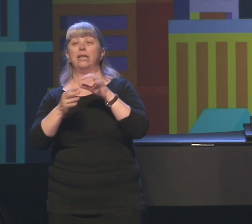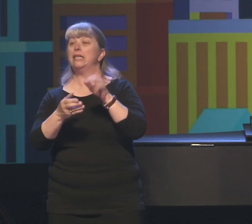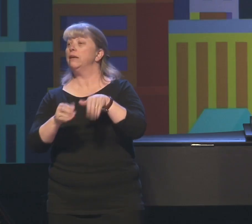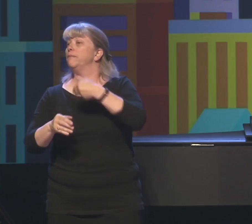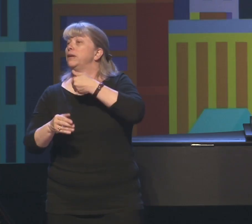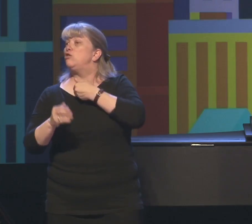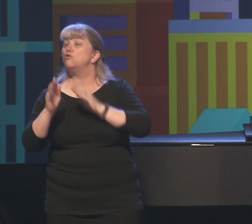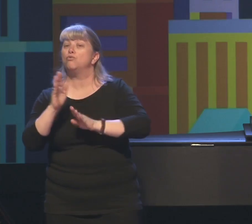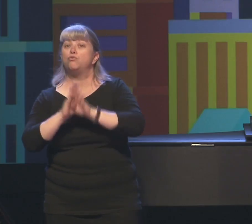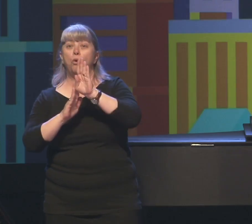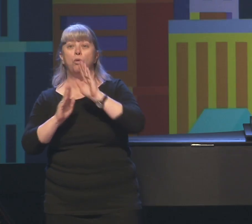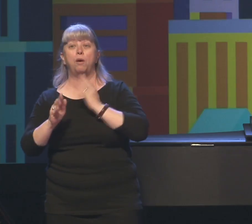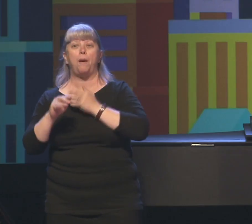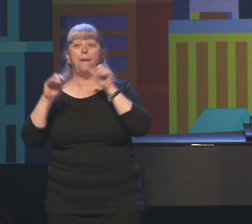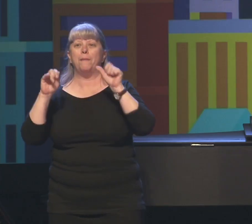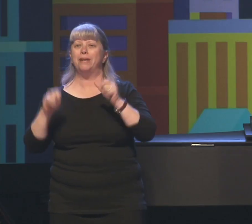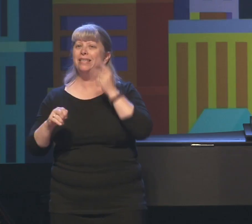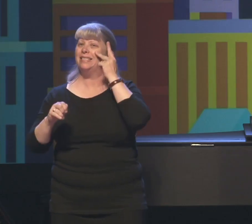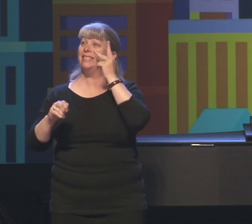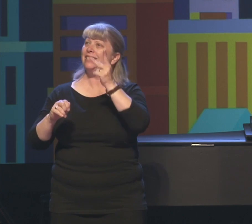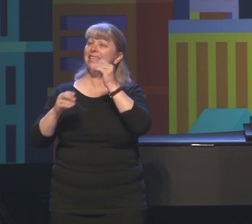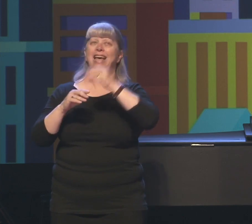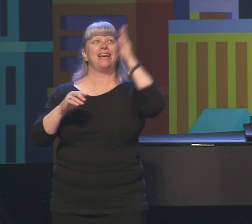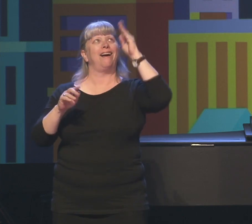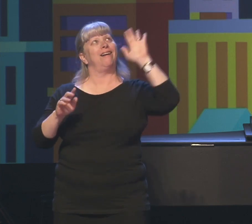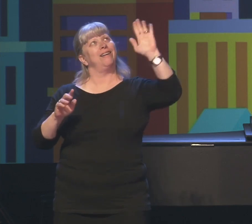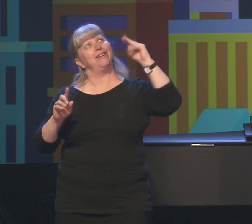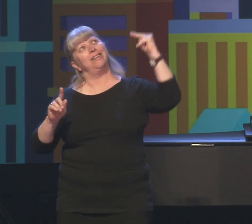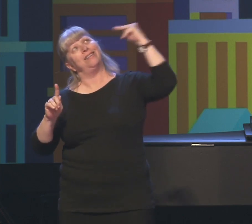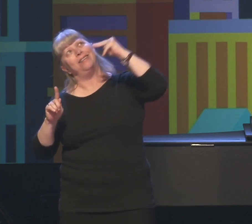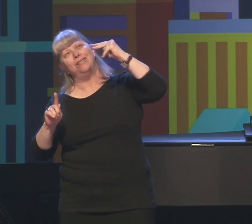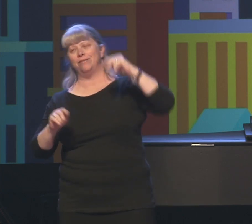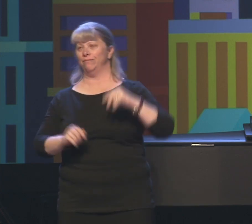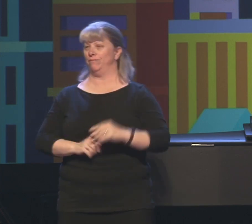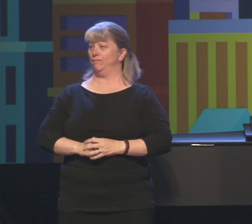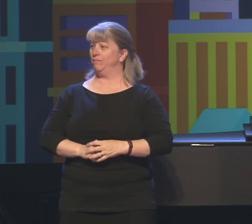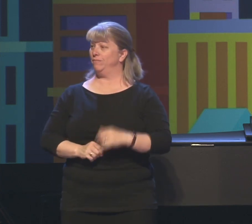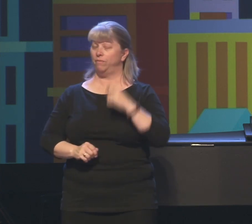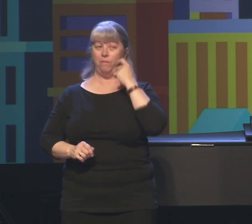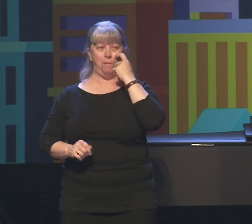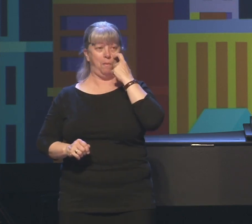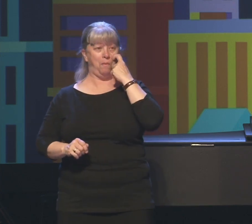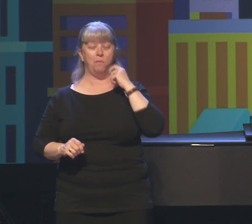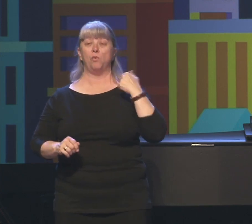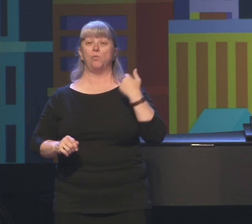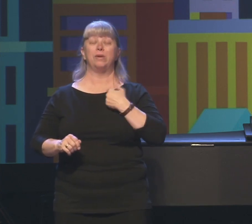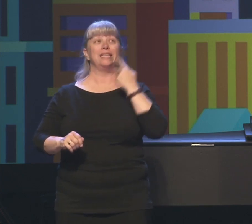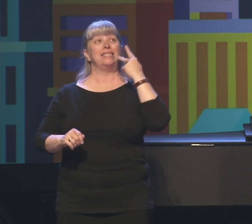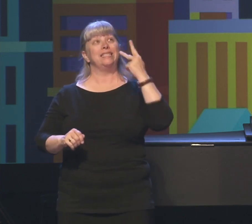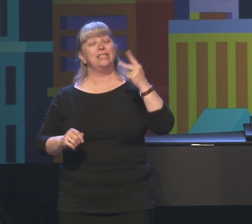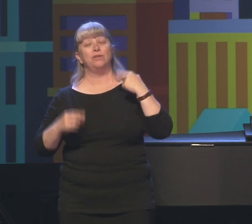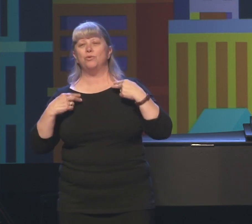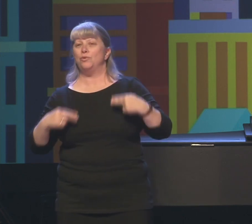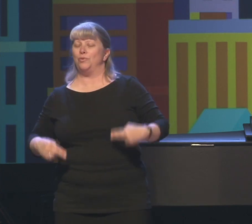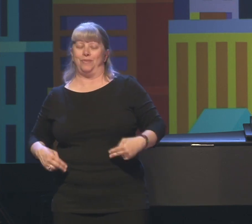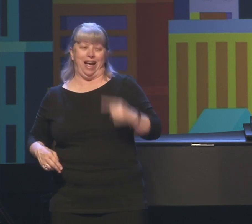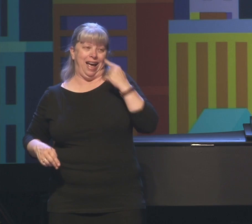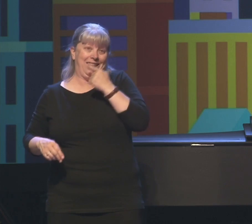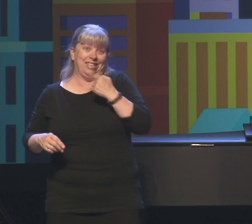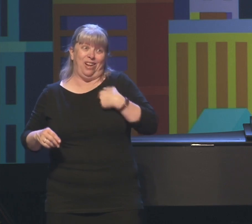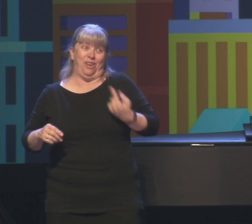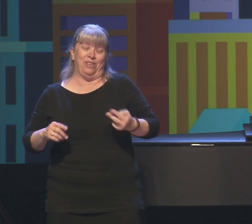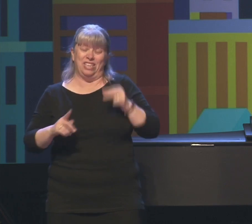is growing in our ability to see through that divine perspective. Like we're going to see through human eyes. That's just, we're going to